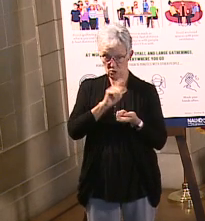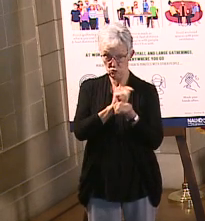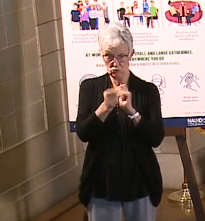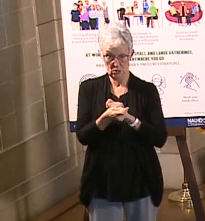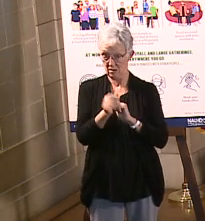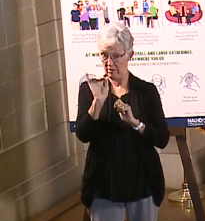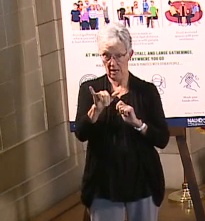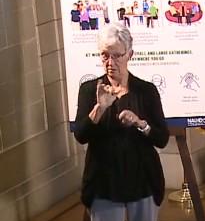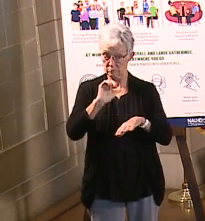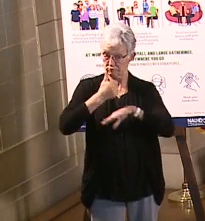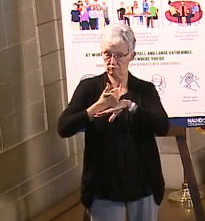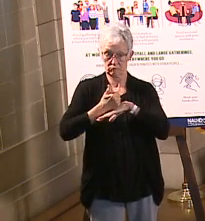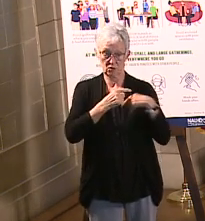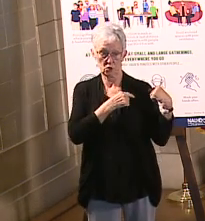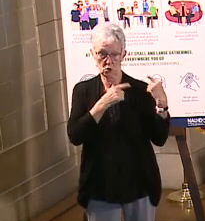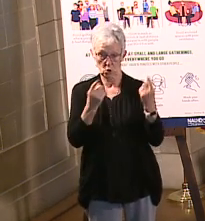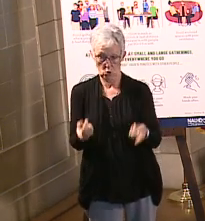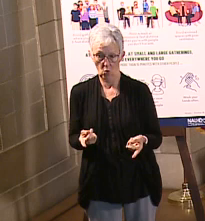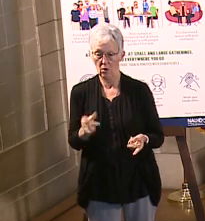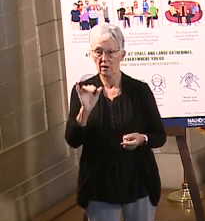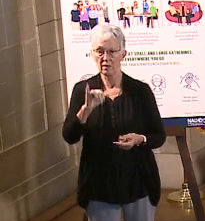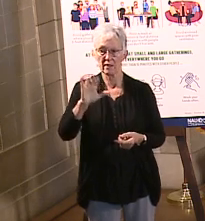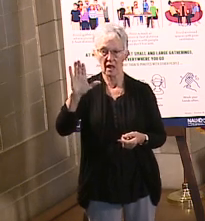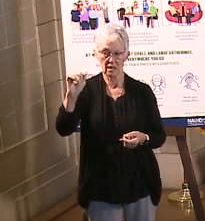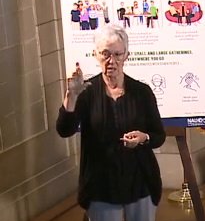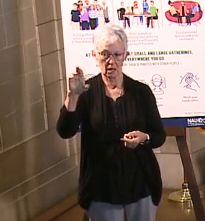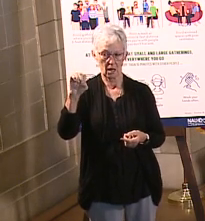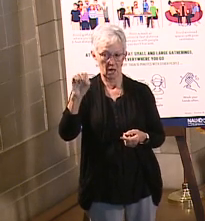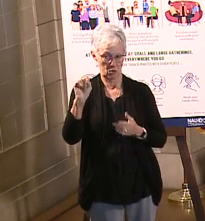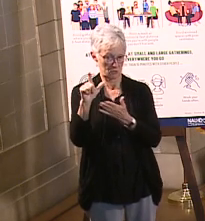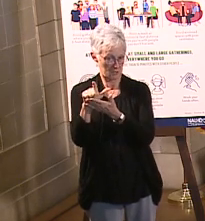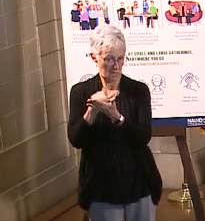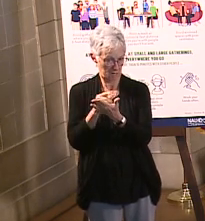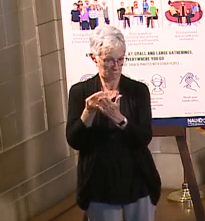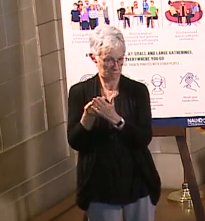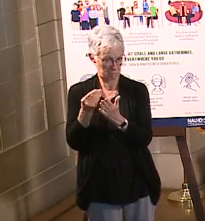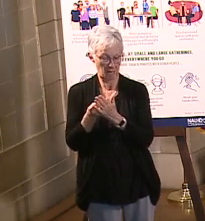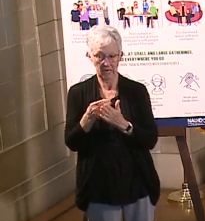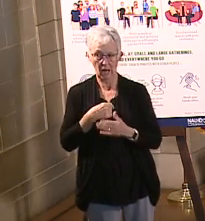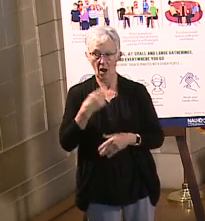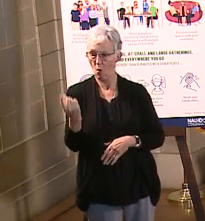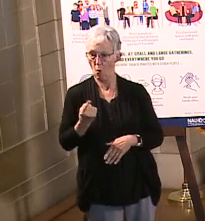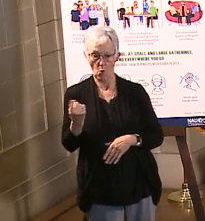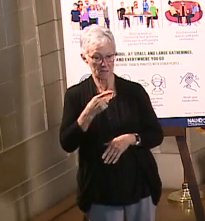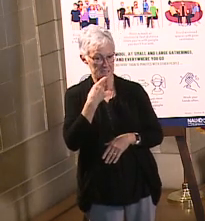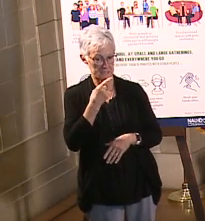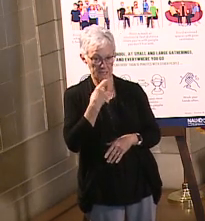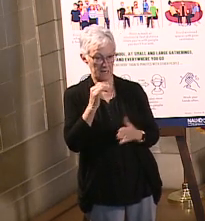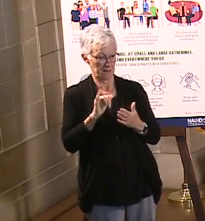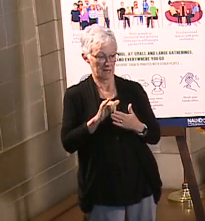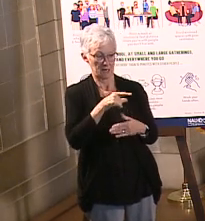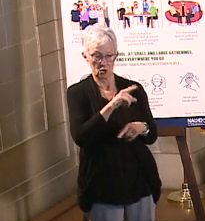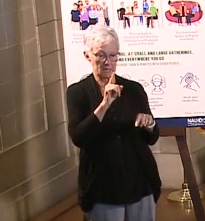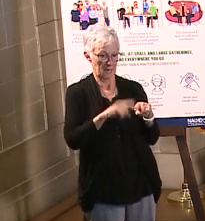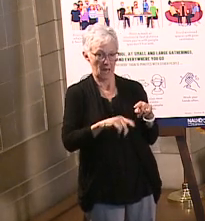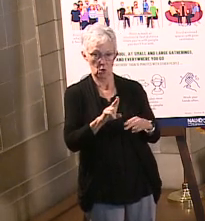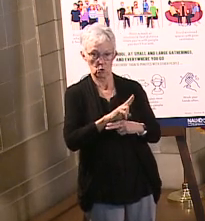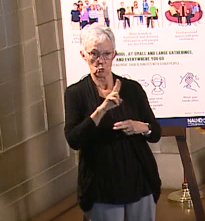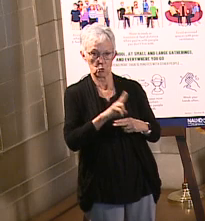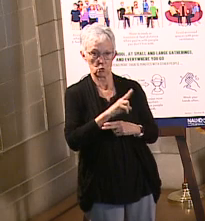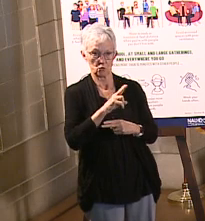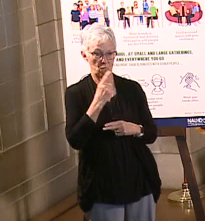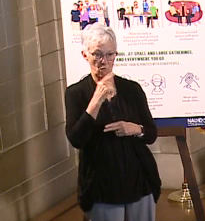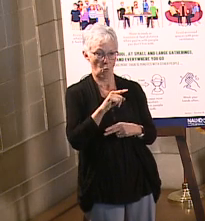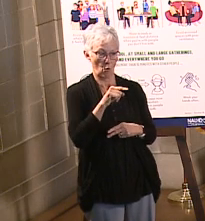be eligible for CARES Act, that was with regard to the presumed payroll, and we made a